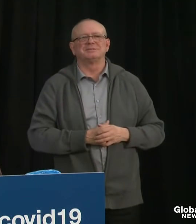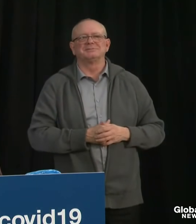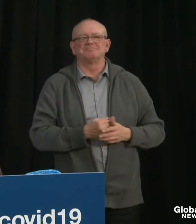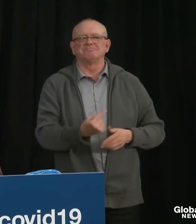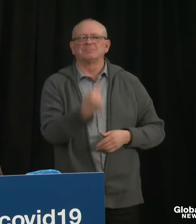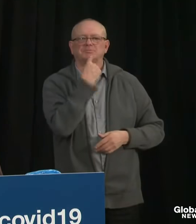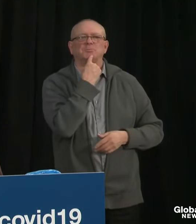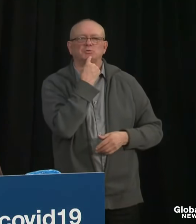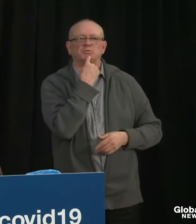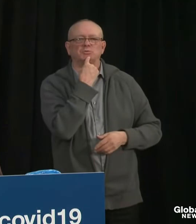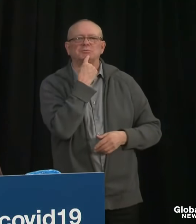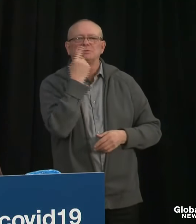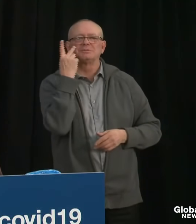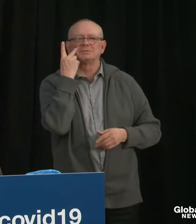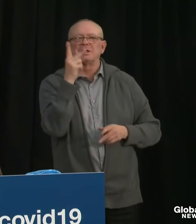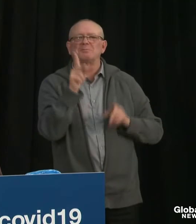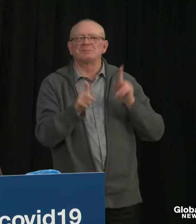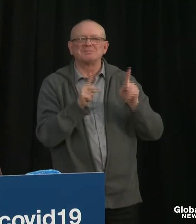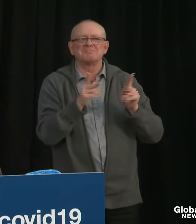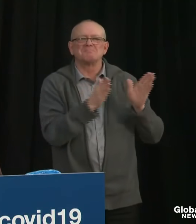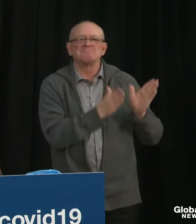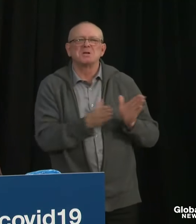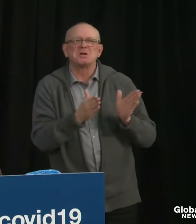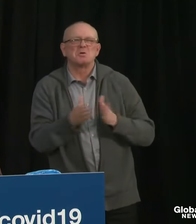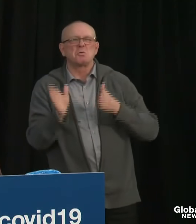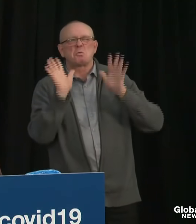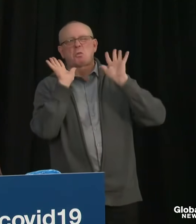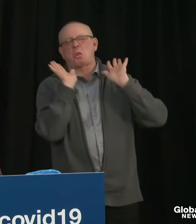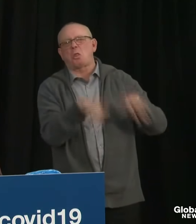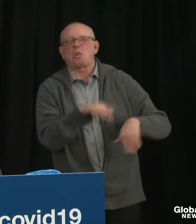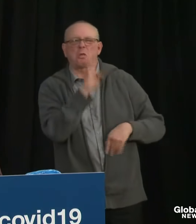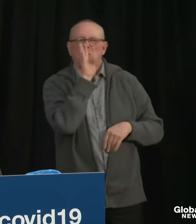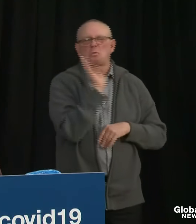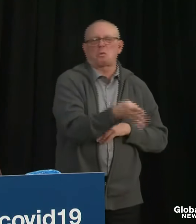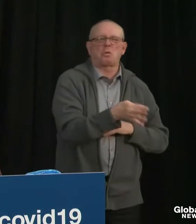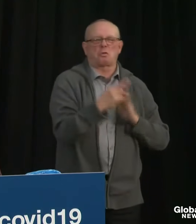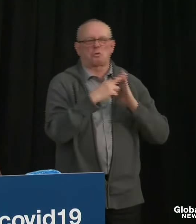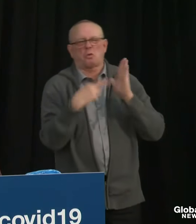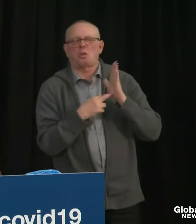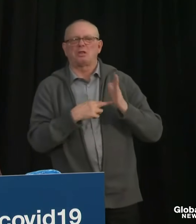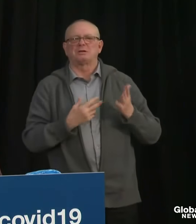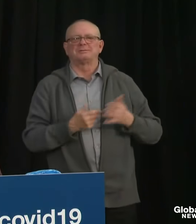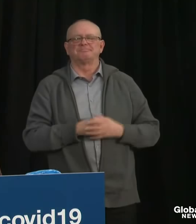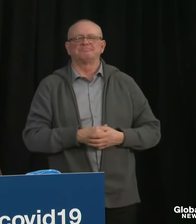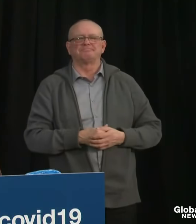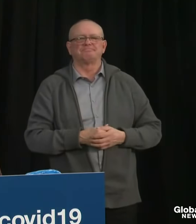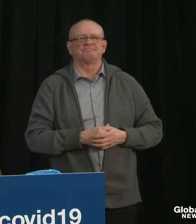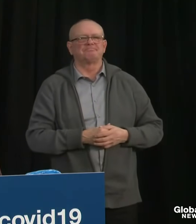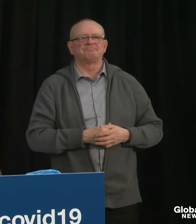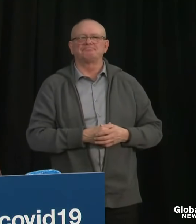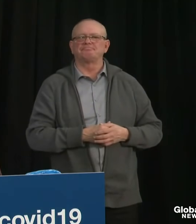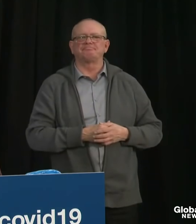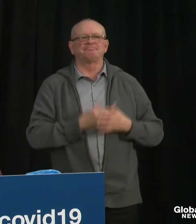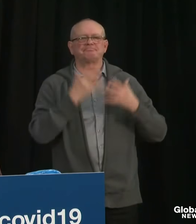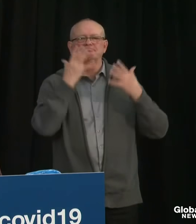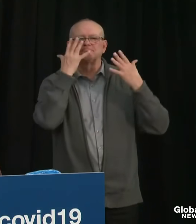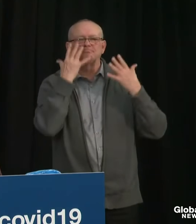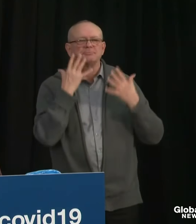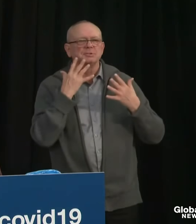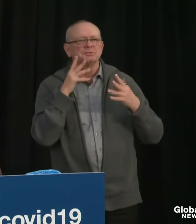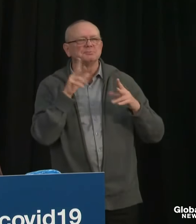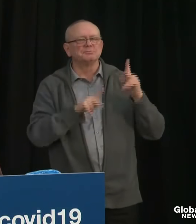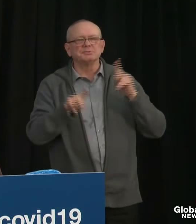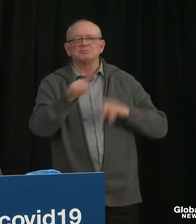think it unfortunately shows that not everyone understands the seriousness of COVID-19 and how quickly it can